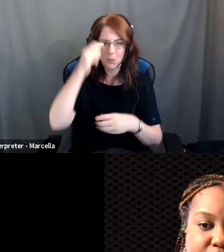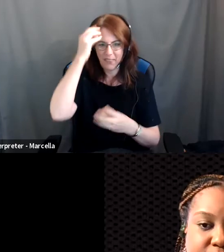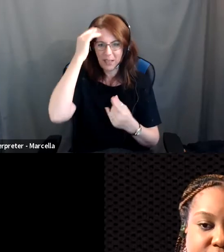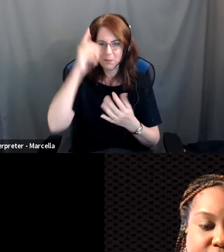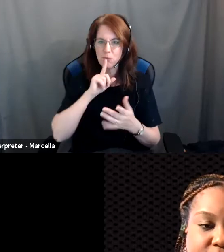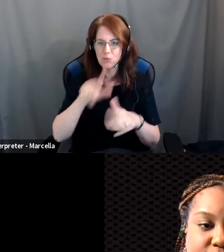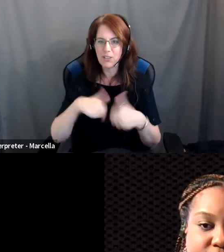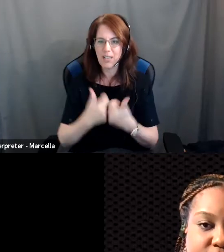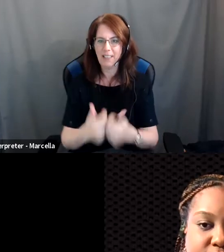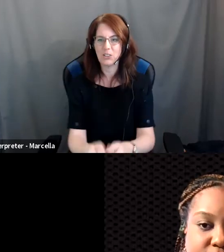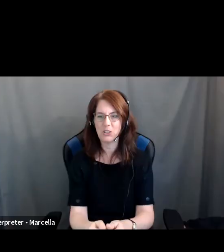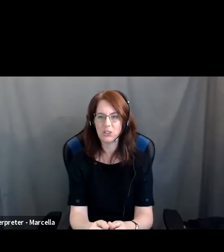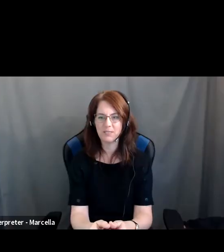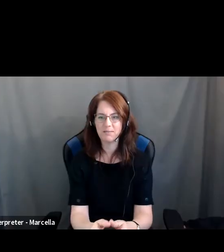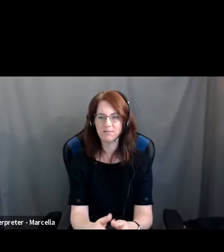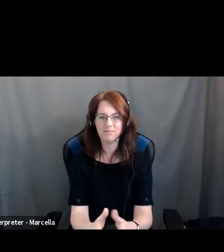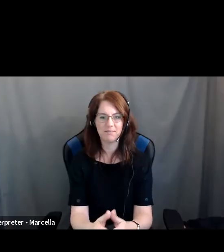real challenge.